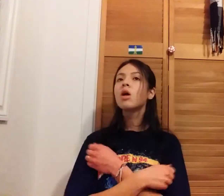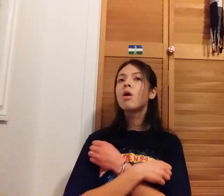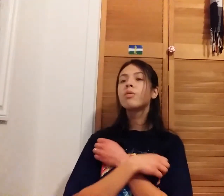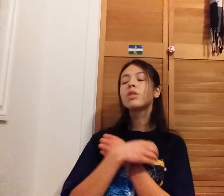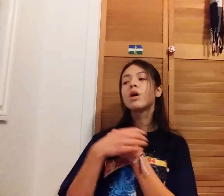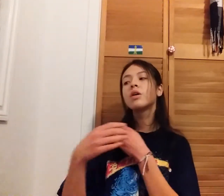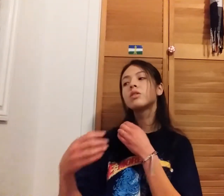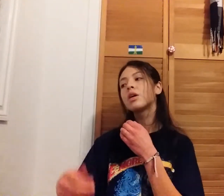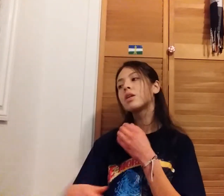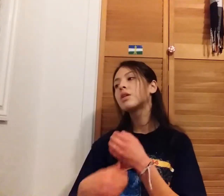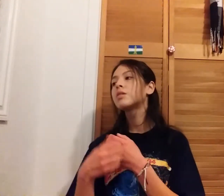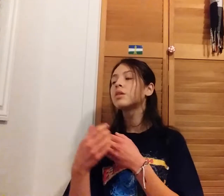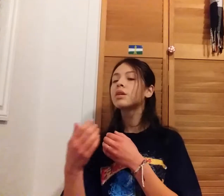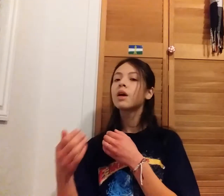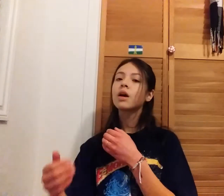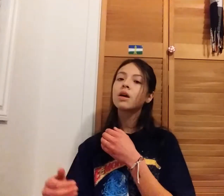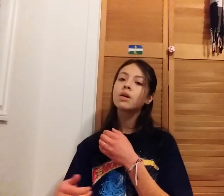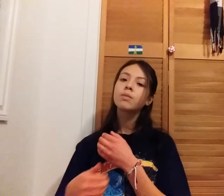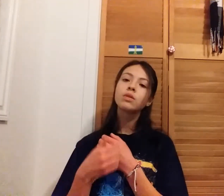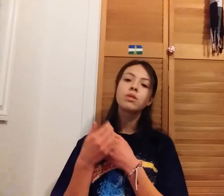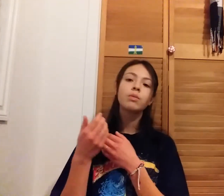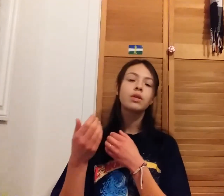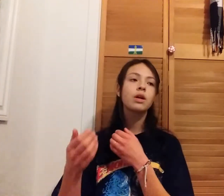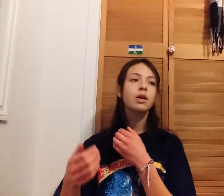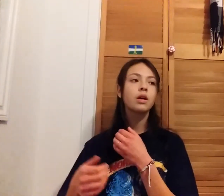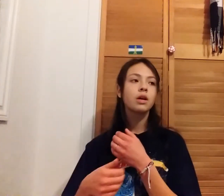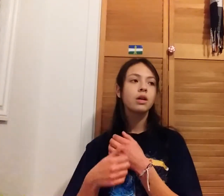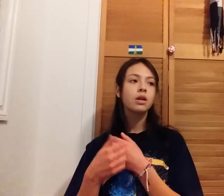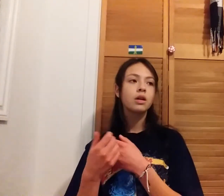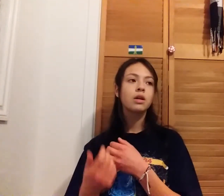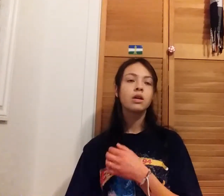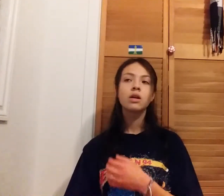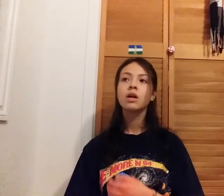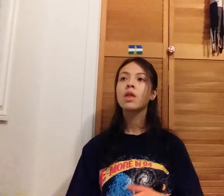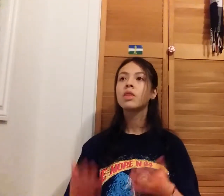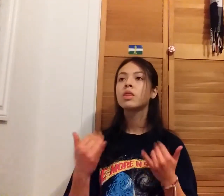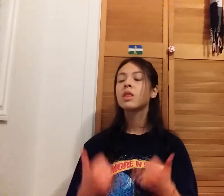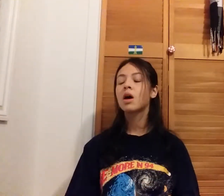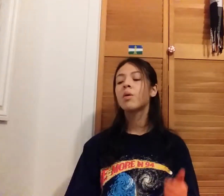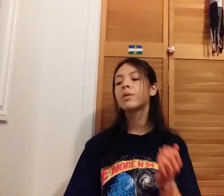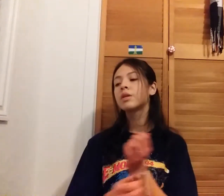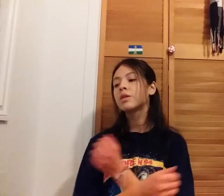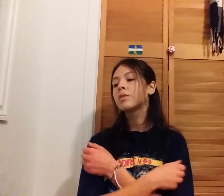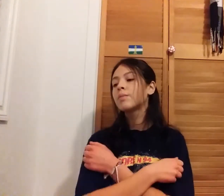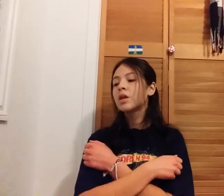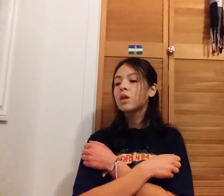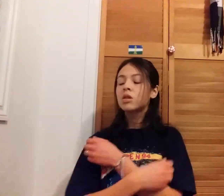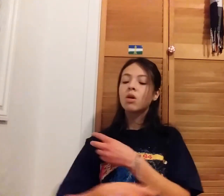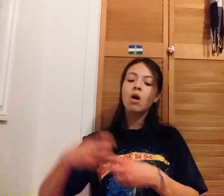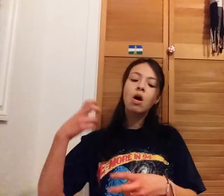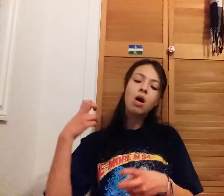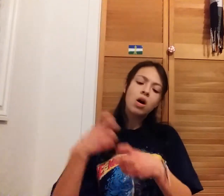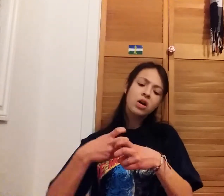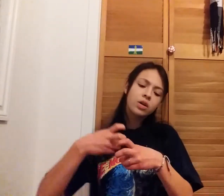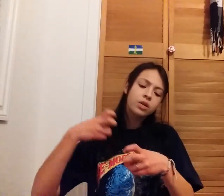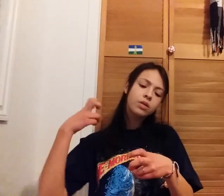love was such an easy game to play. I need a place to hide